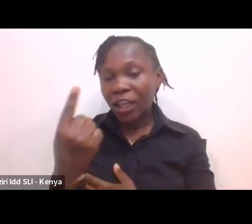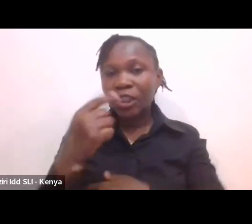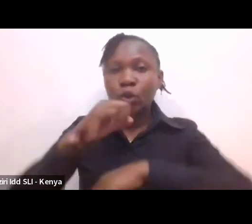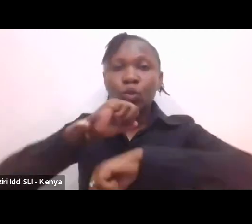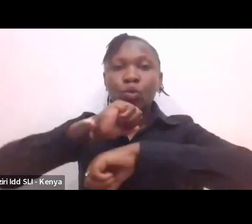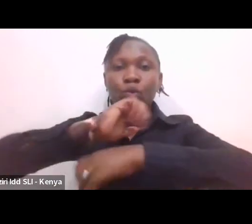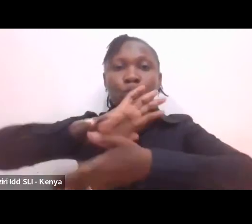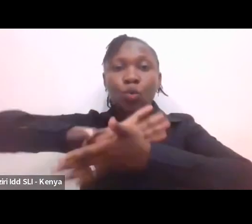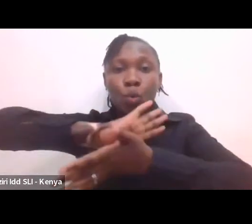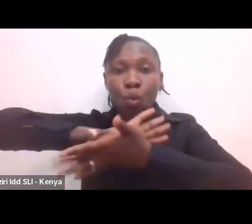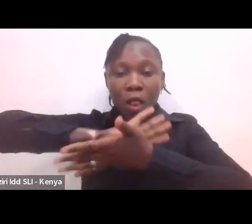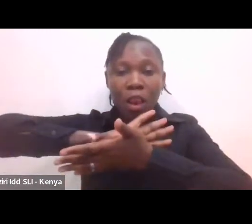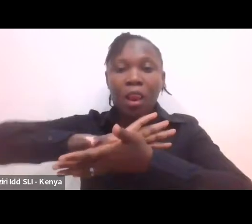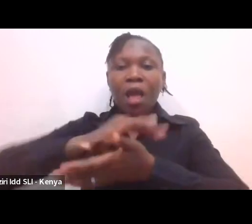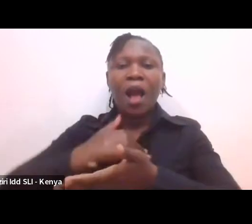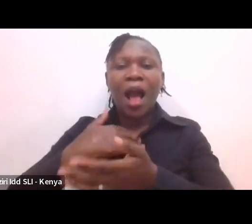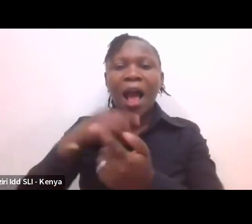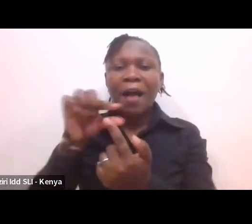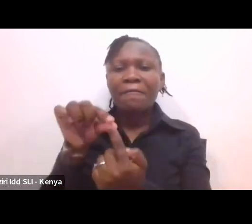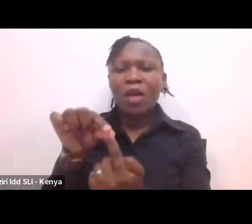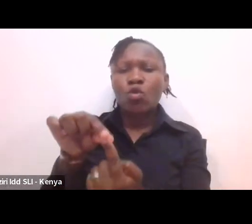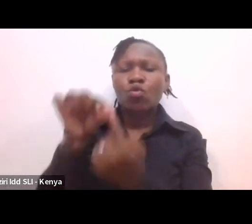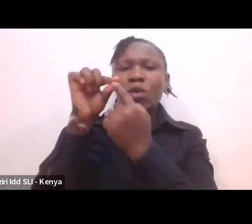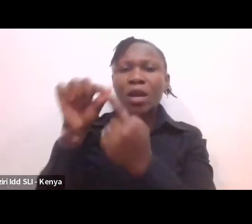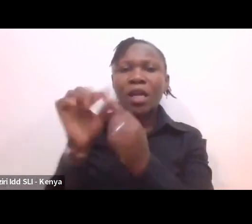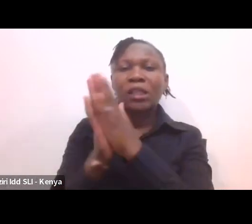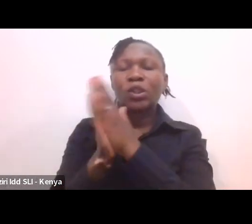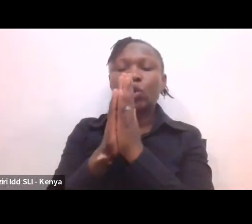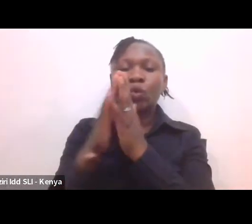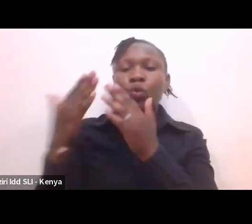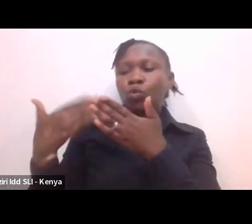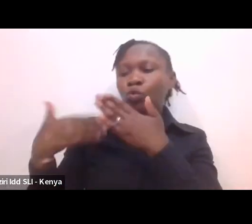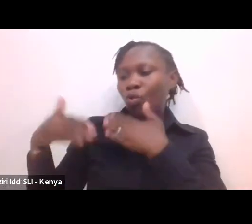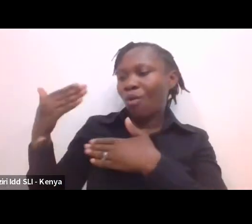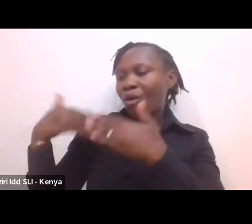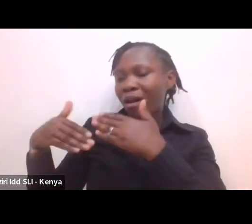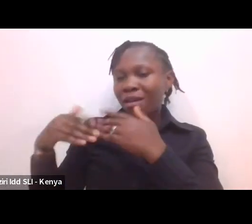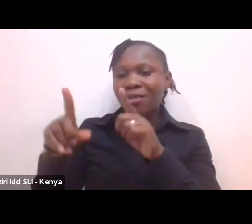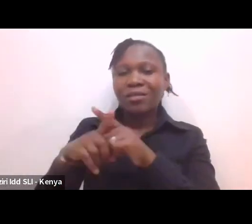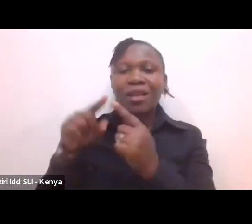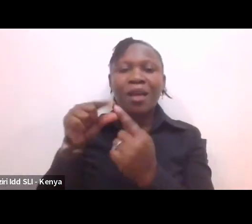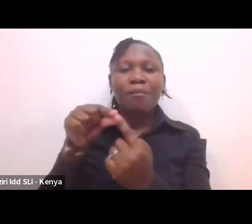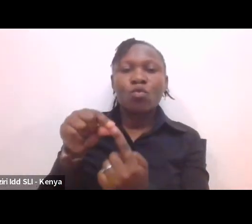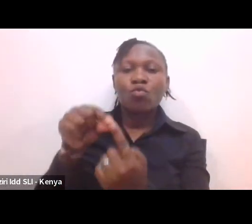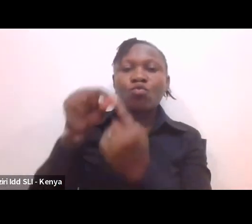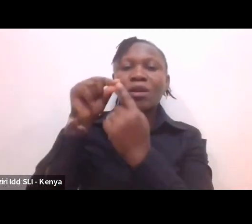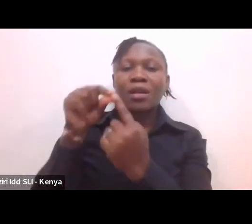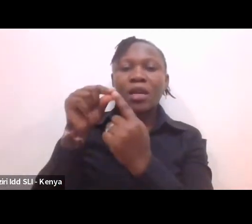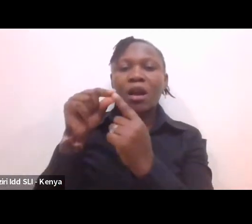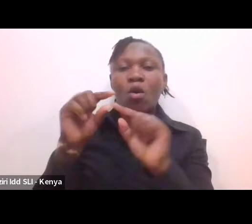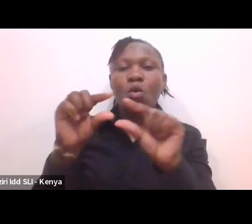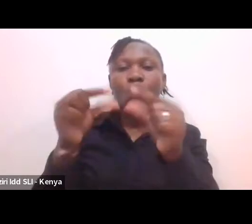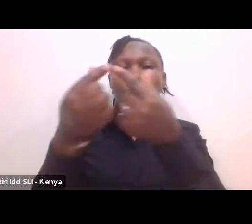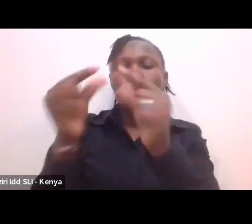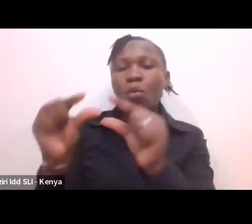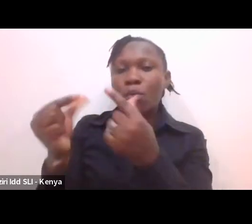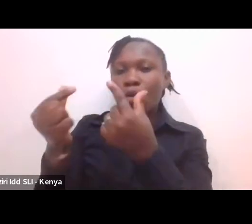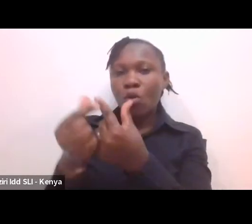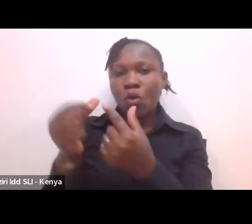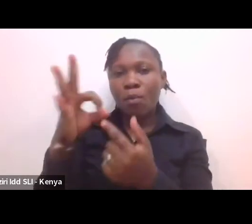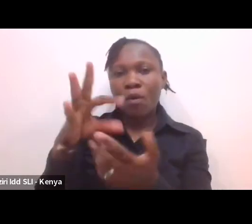a unique community of students, falling broadly into the categories of specific learning difficulties,